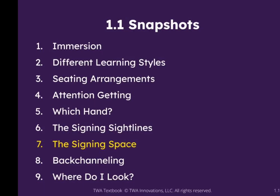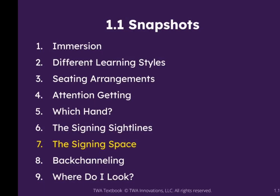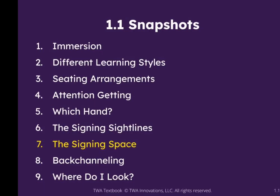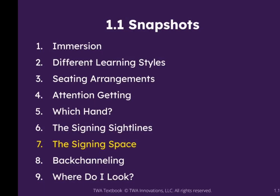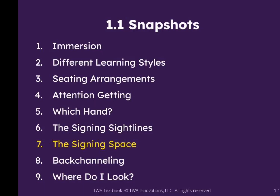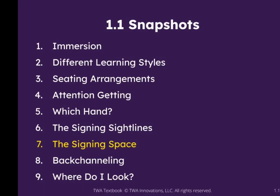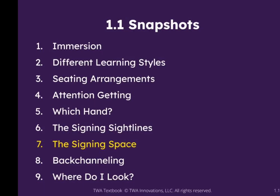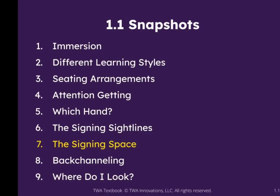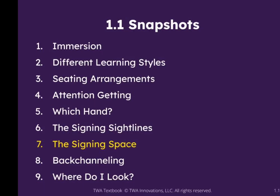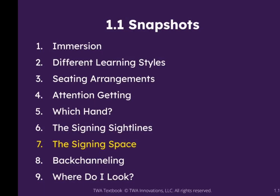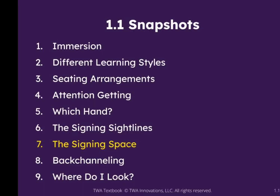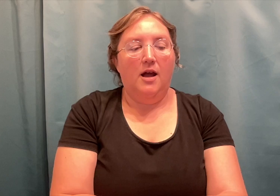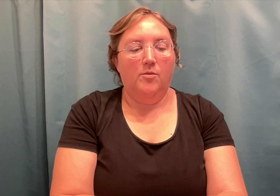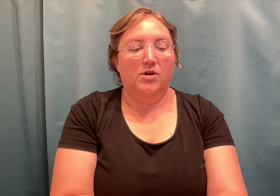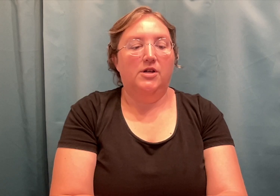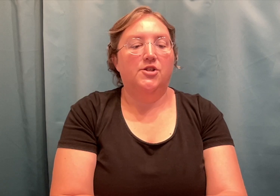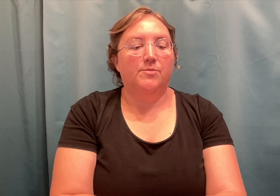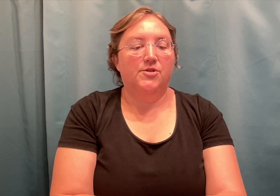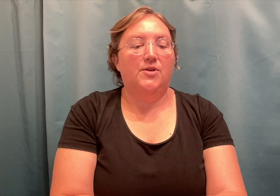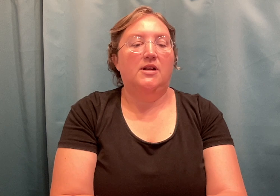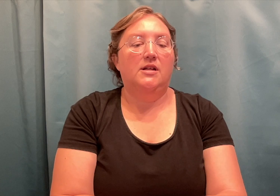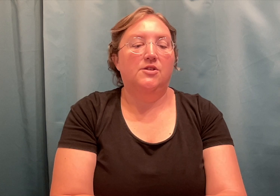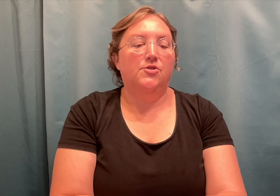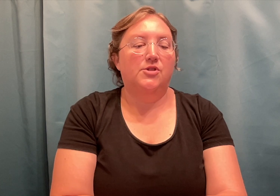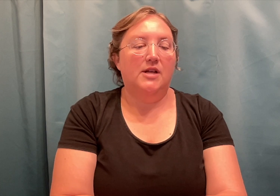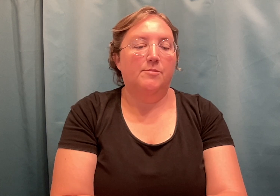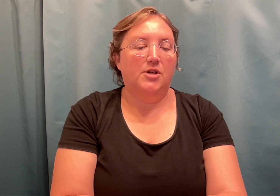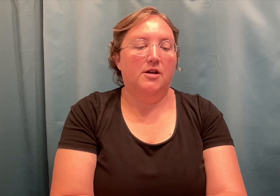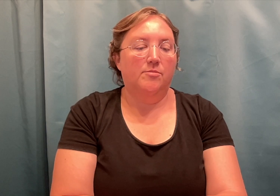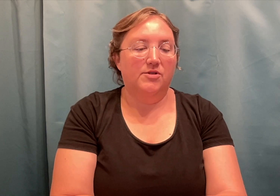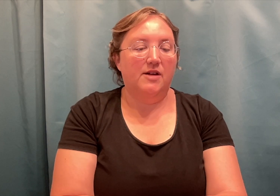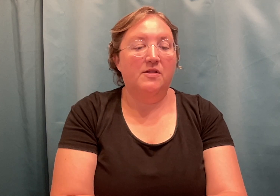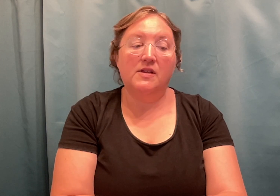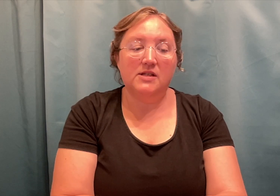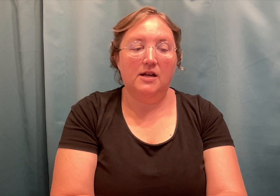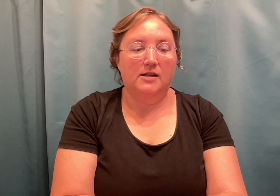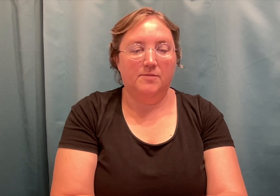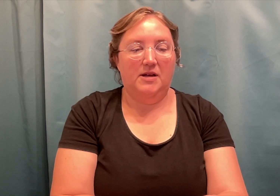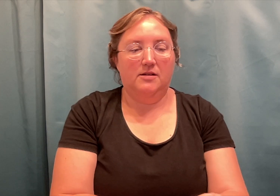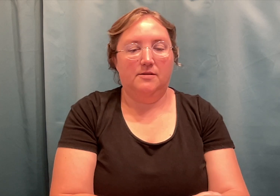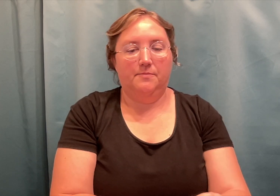And we're going to jump straight into snapshot number 7, the signing space.